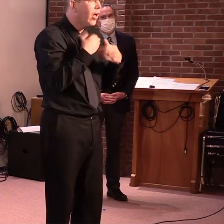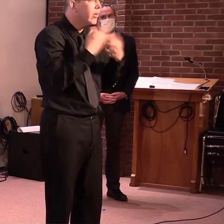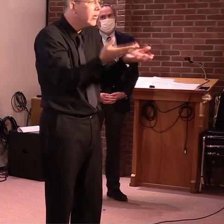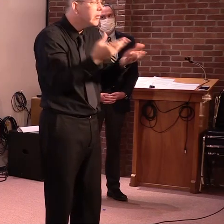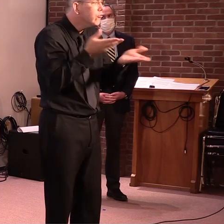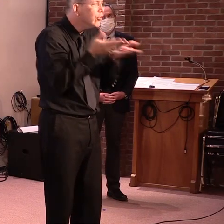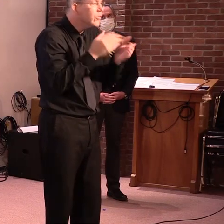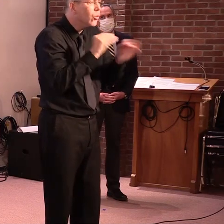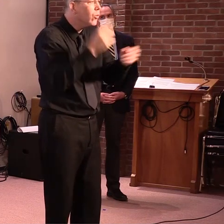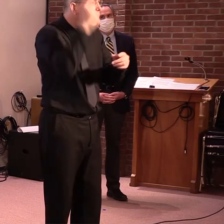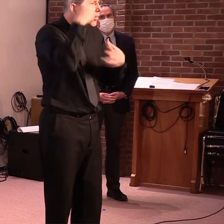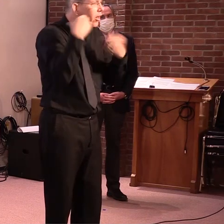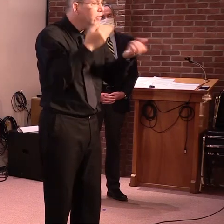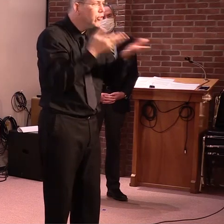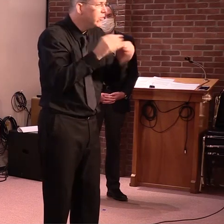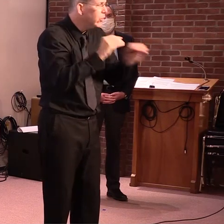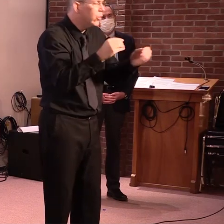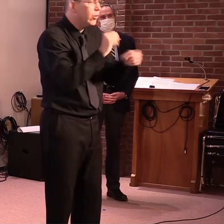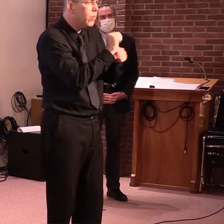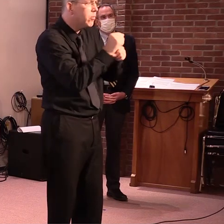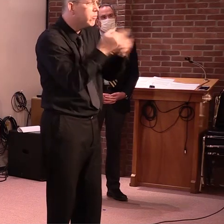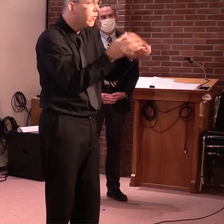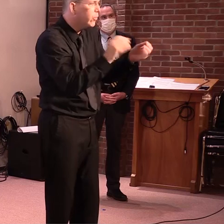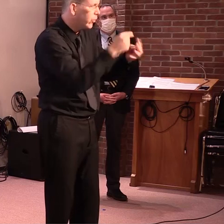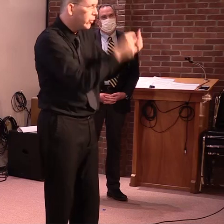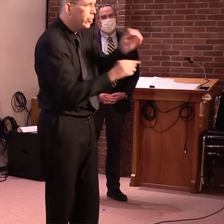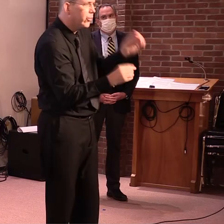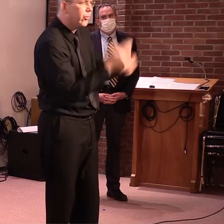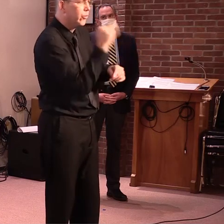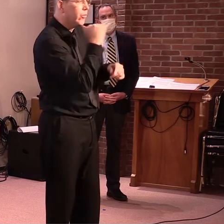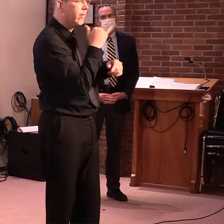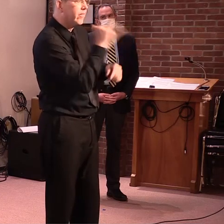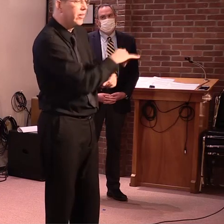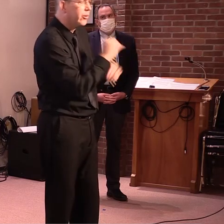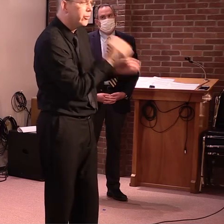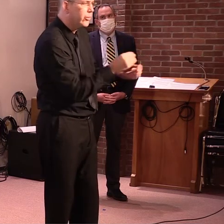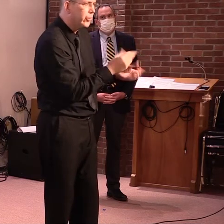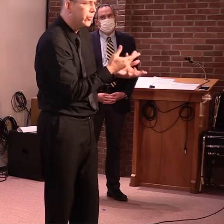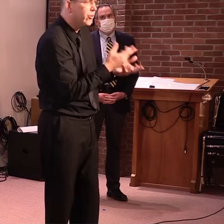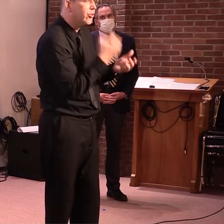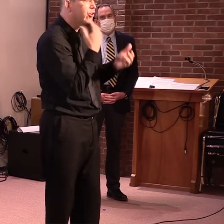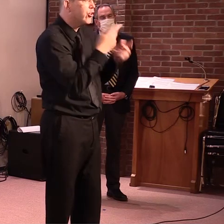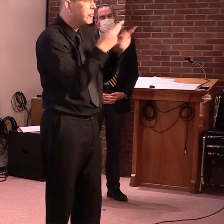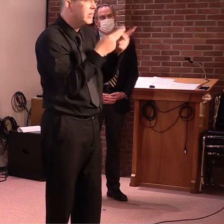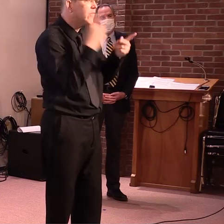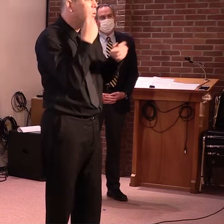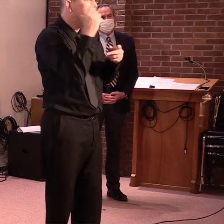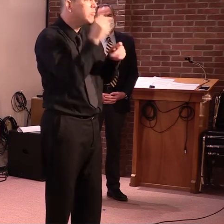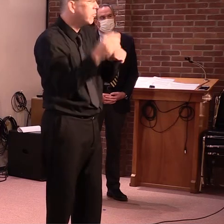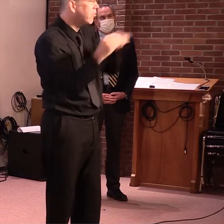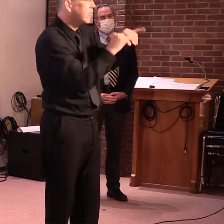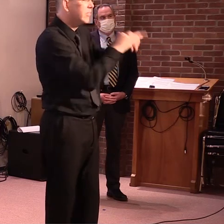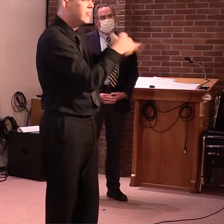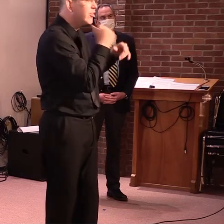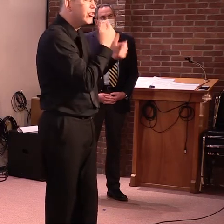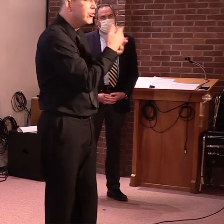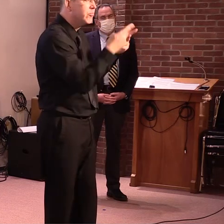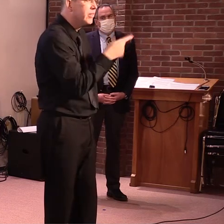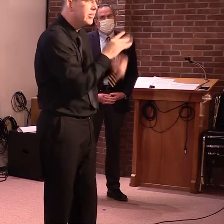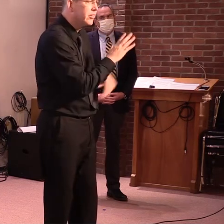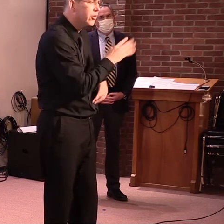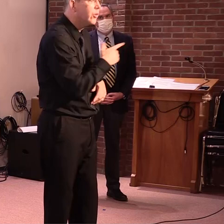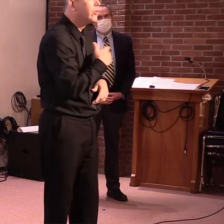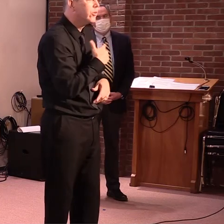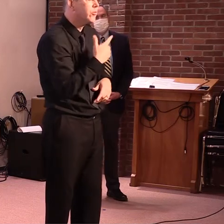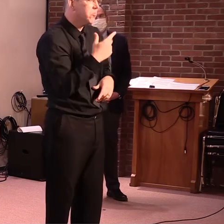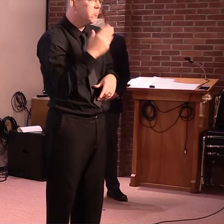And we're always probably going to have to emergency house people in an environment, domestic abuse, for example, those sort of things.